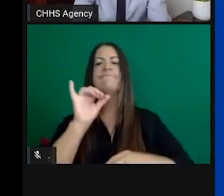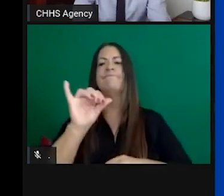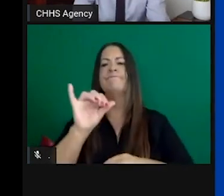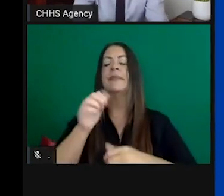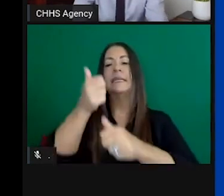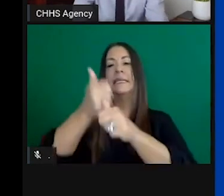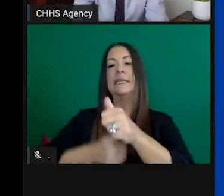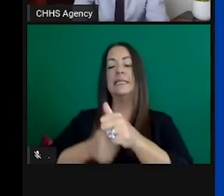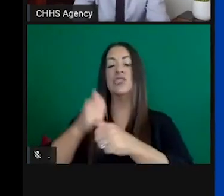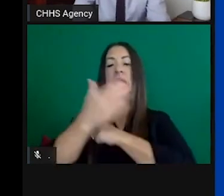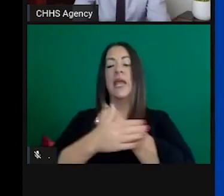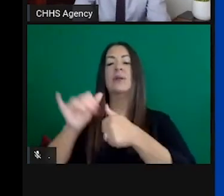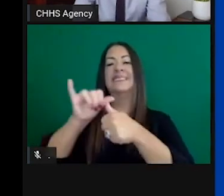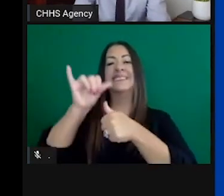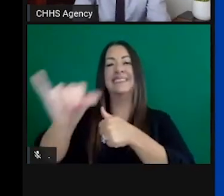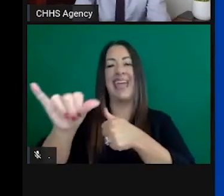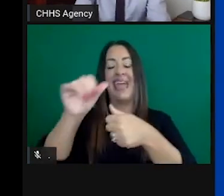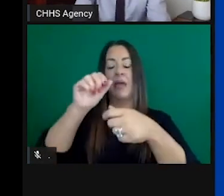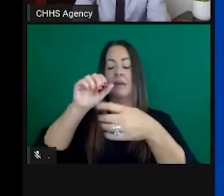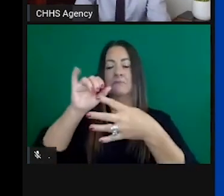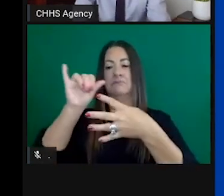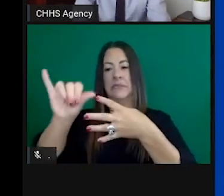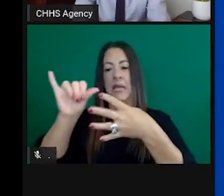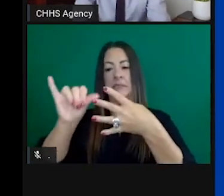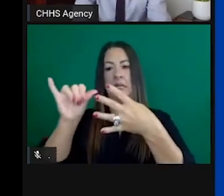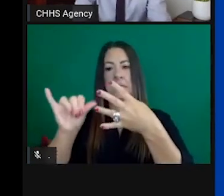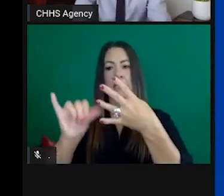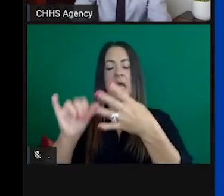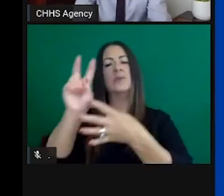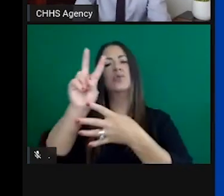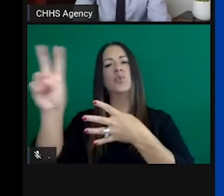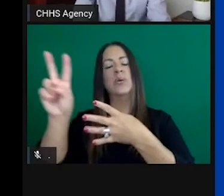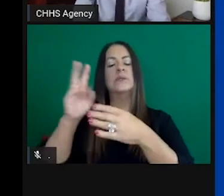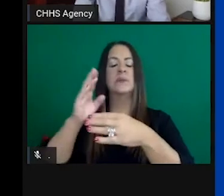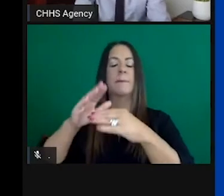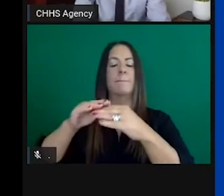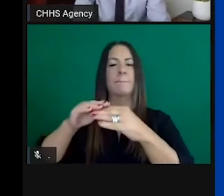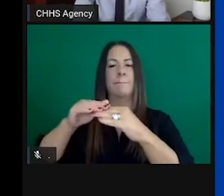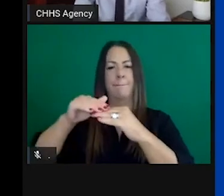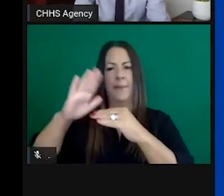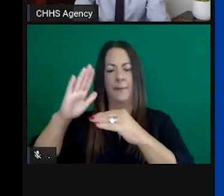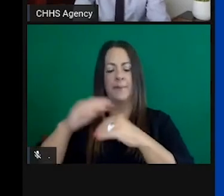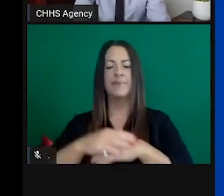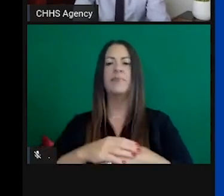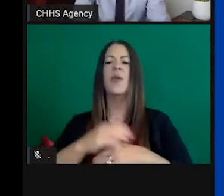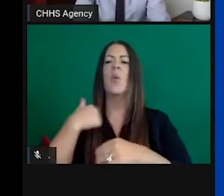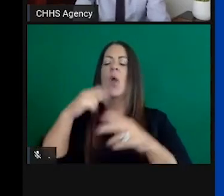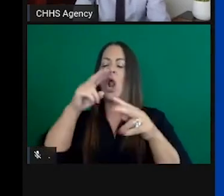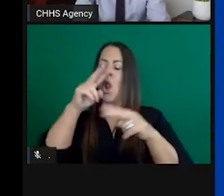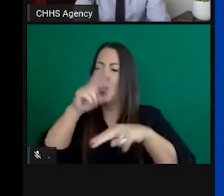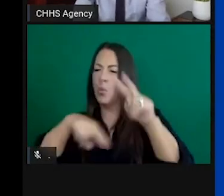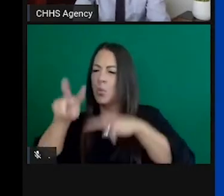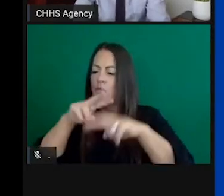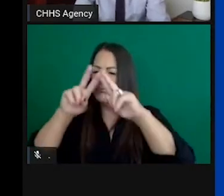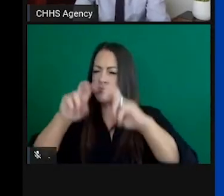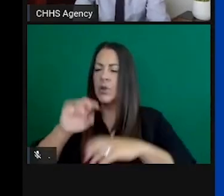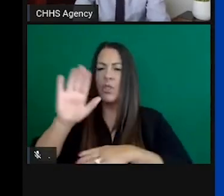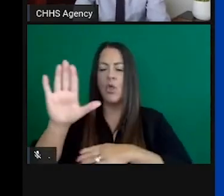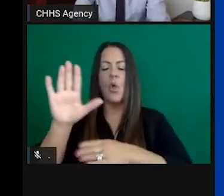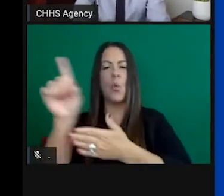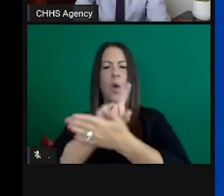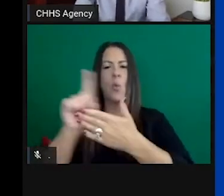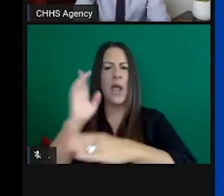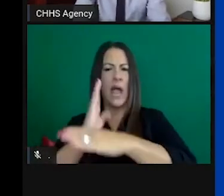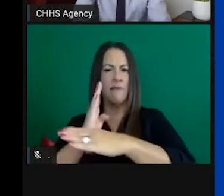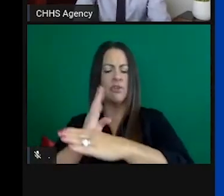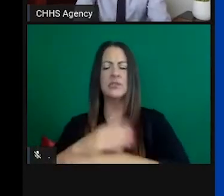behind. We assign a tier based on both test positivity over a 7-day average and an